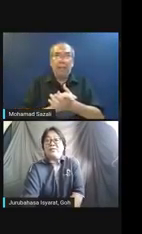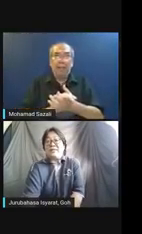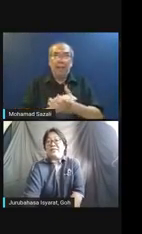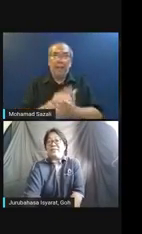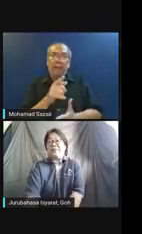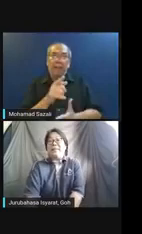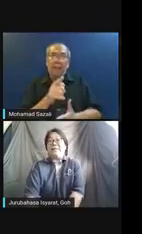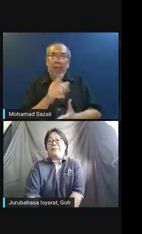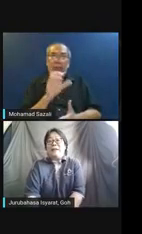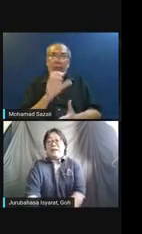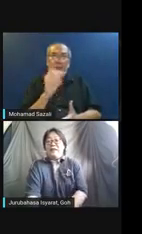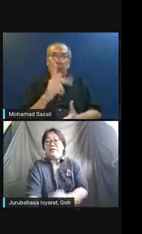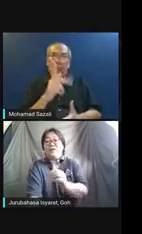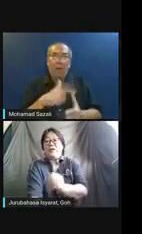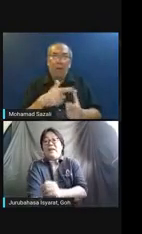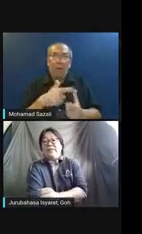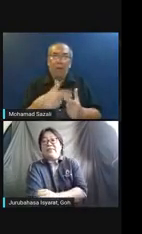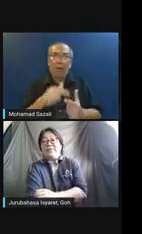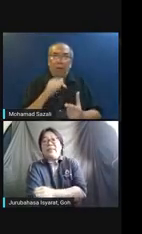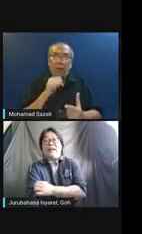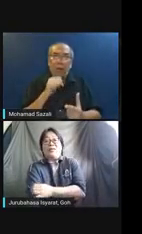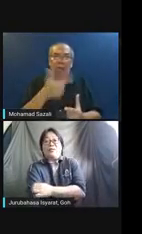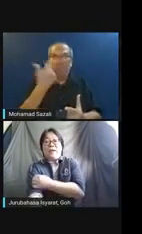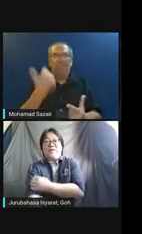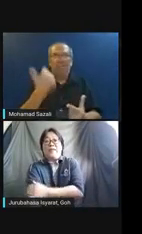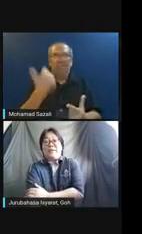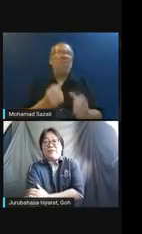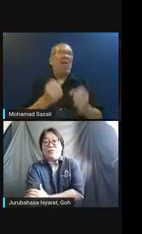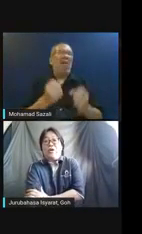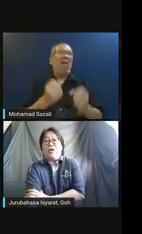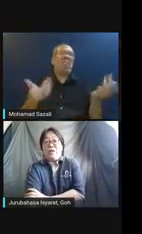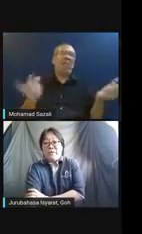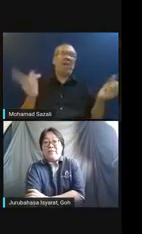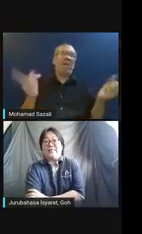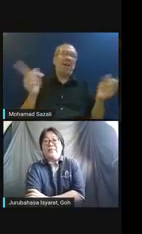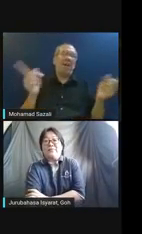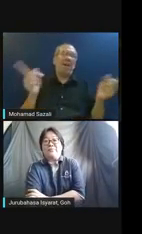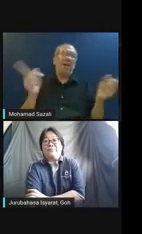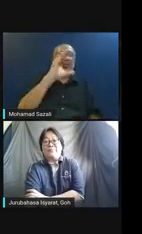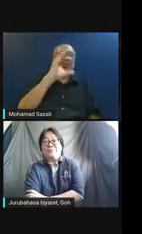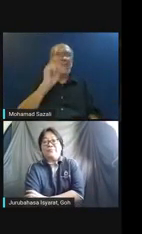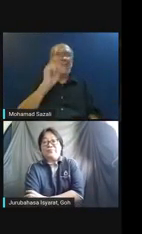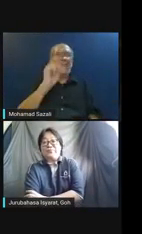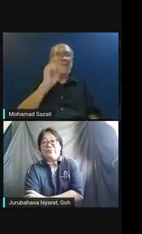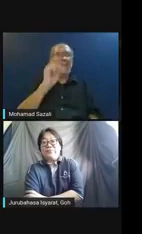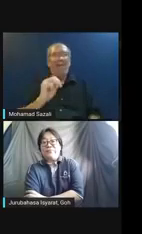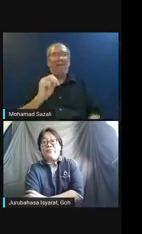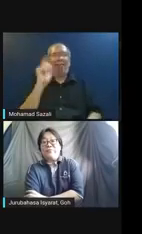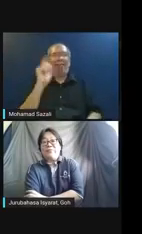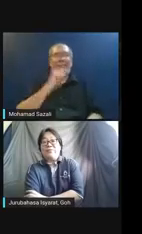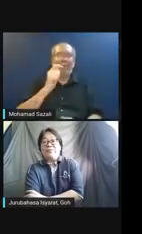also stated the same thing. If you look at this, is the card OKU they're given to all of us.